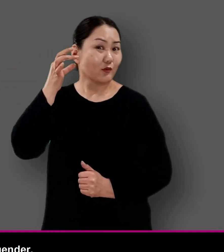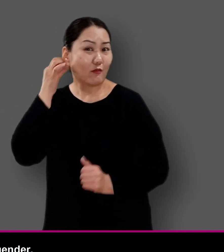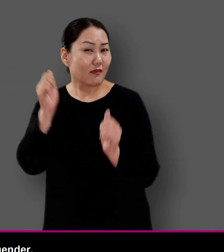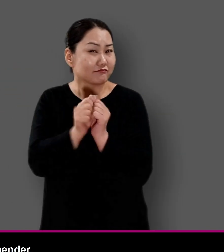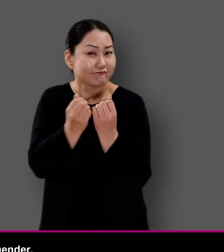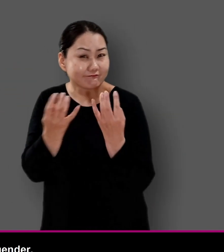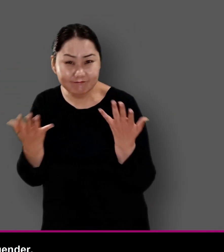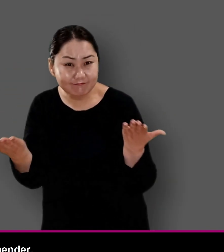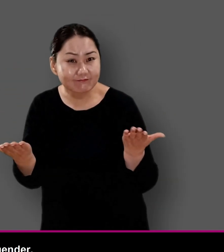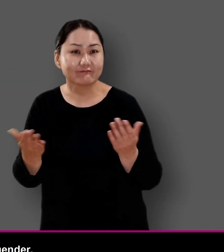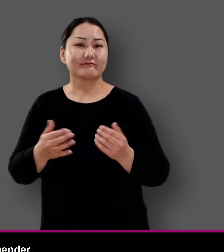gender,